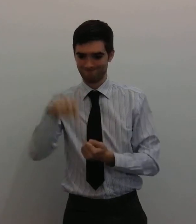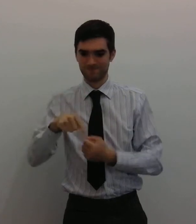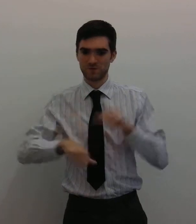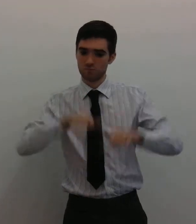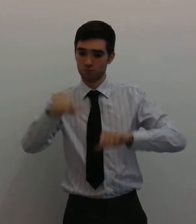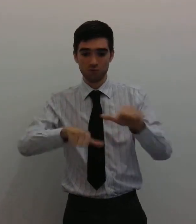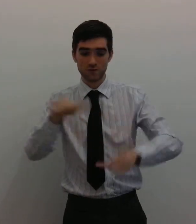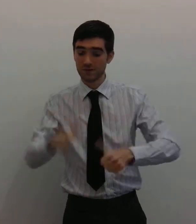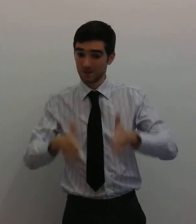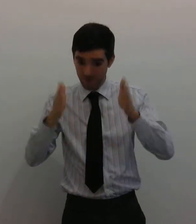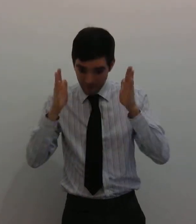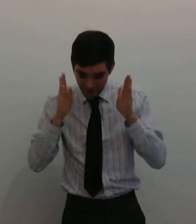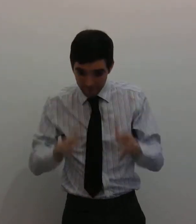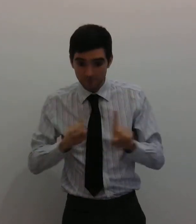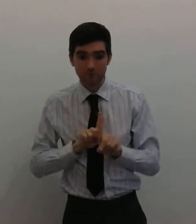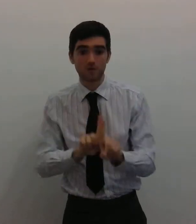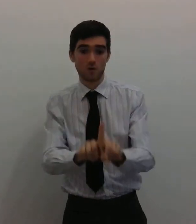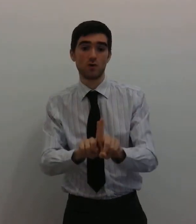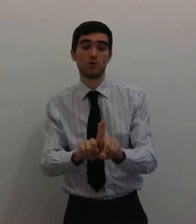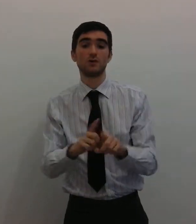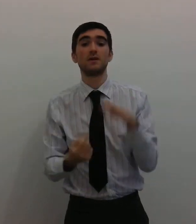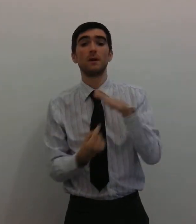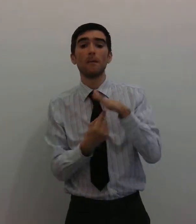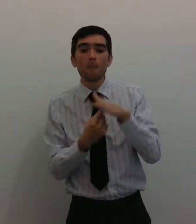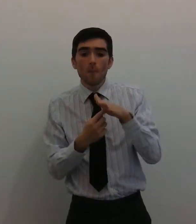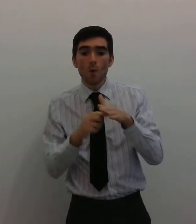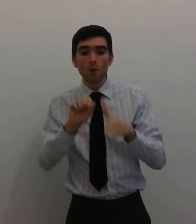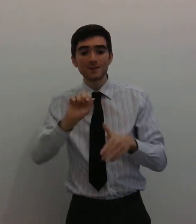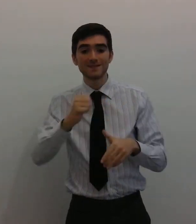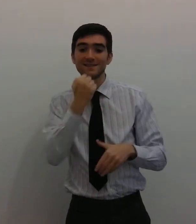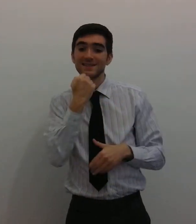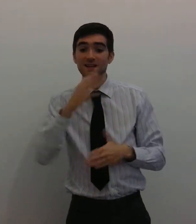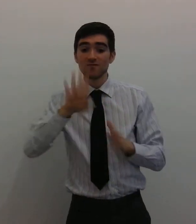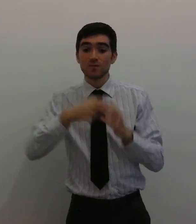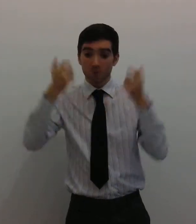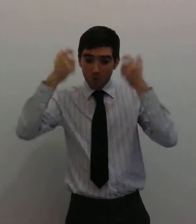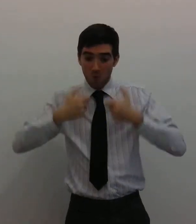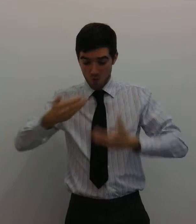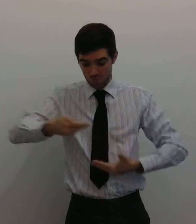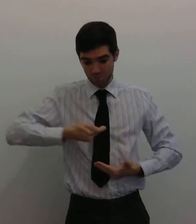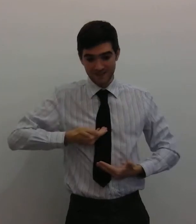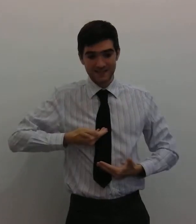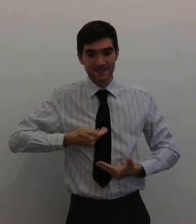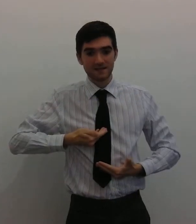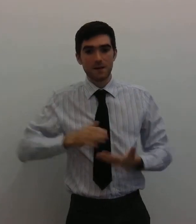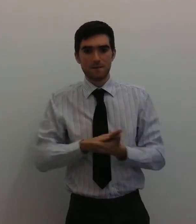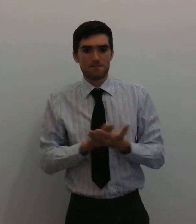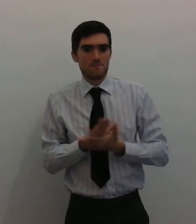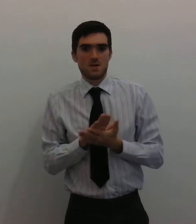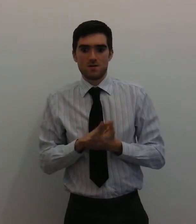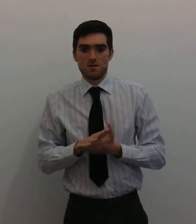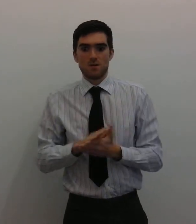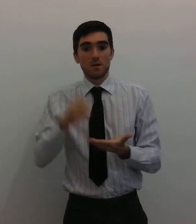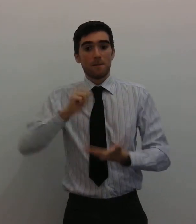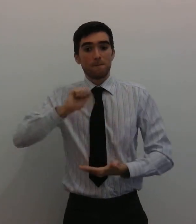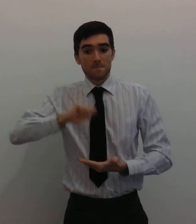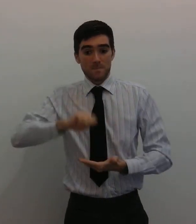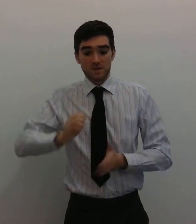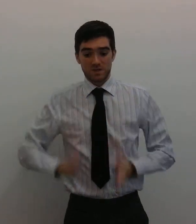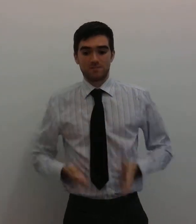given a key date by the court, you must file the budget at the court by that date. If you don't, then we